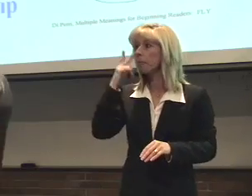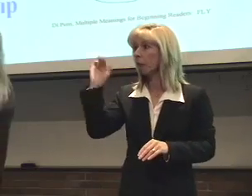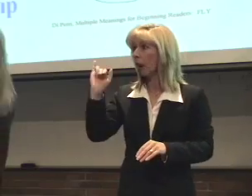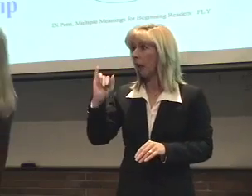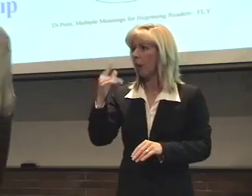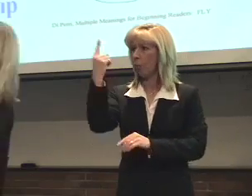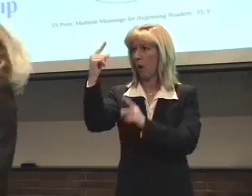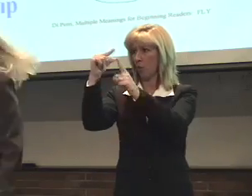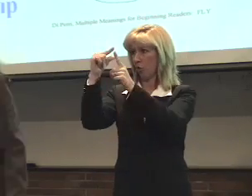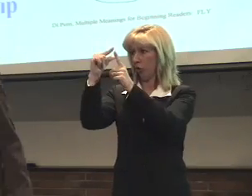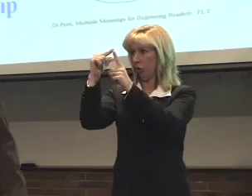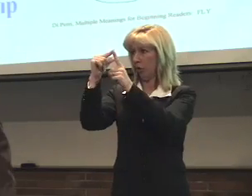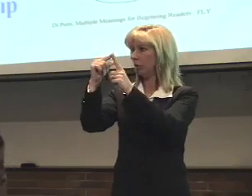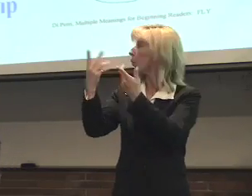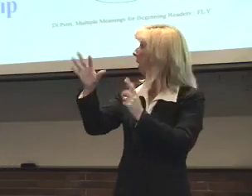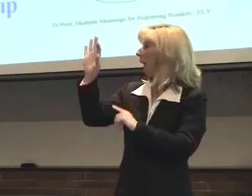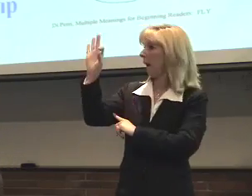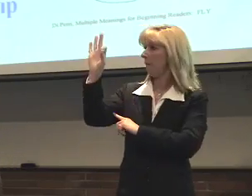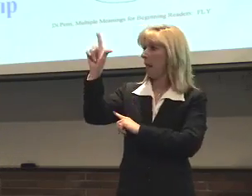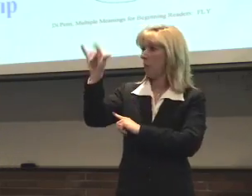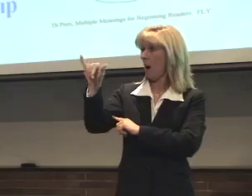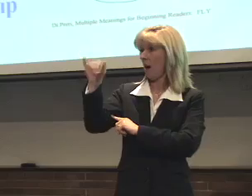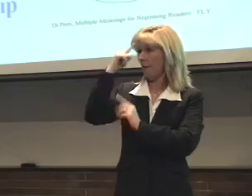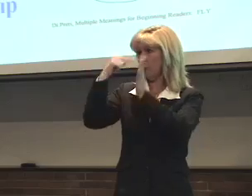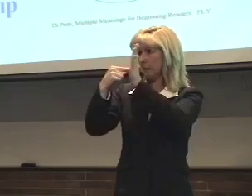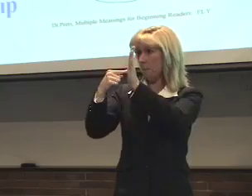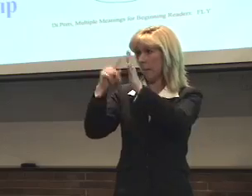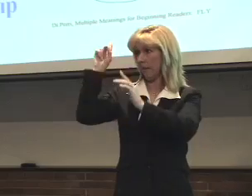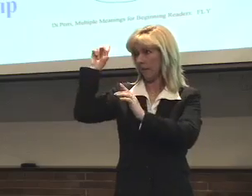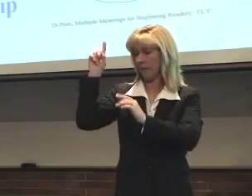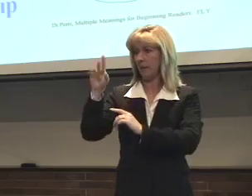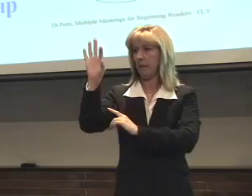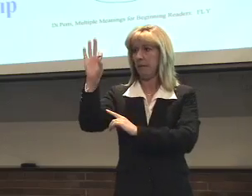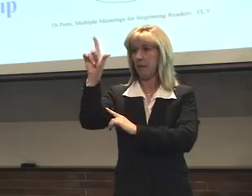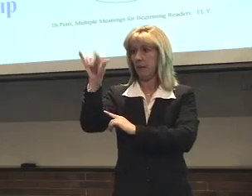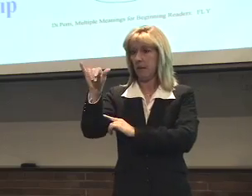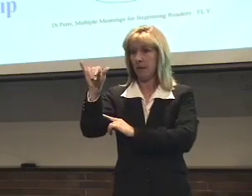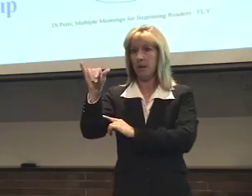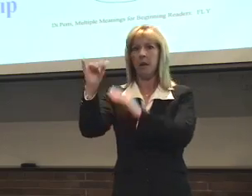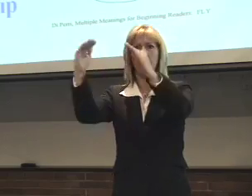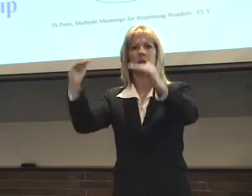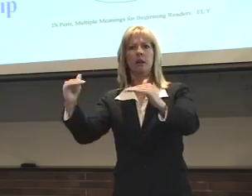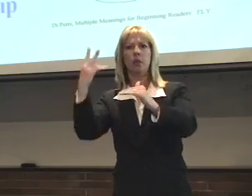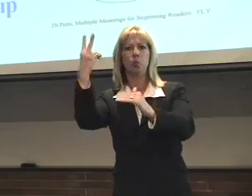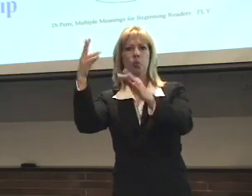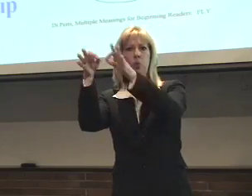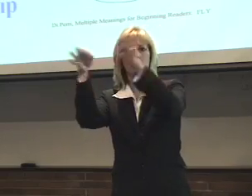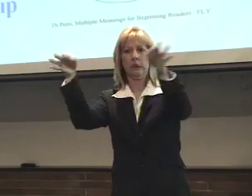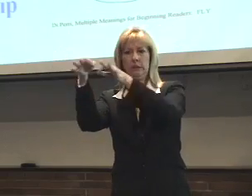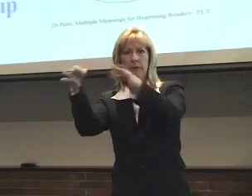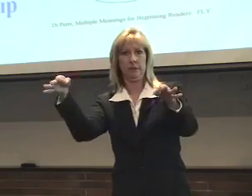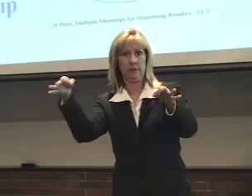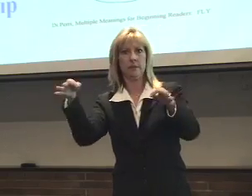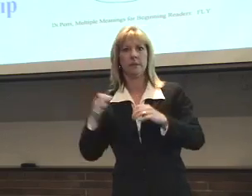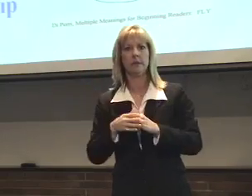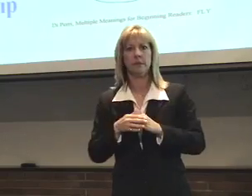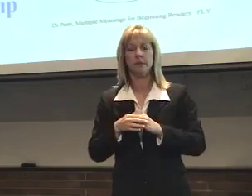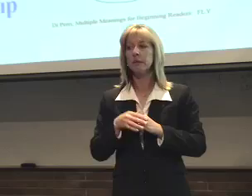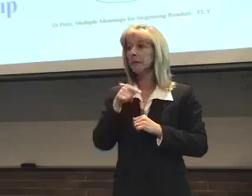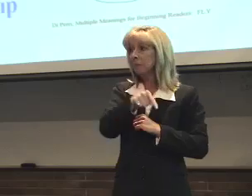page the words fly, F-L-Y, and they have 2 sentences. The kid has to read it, translate